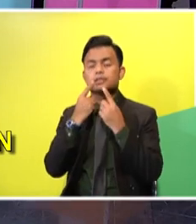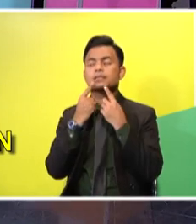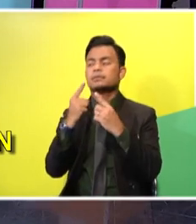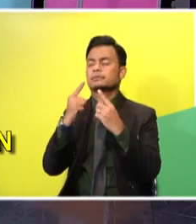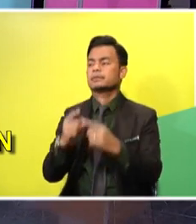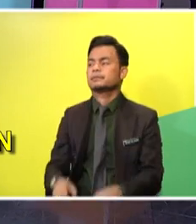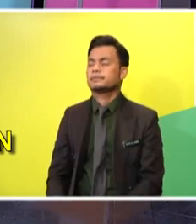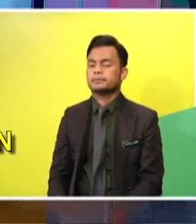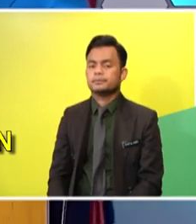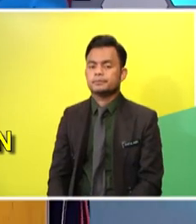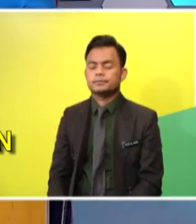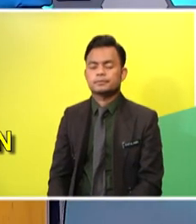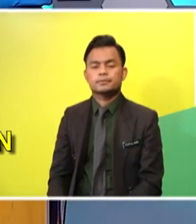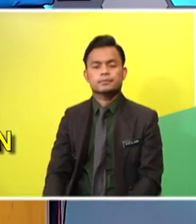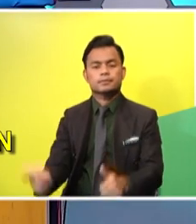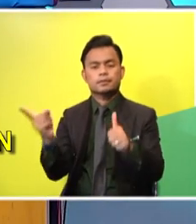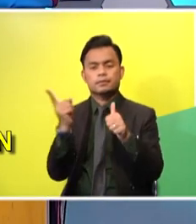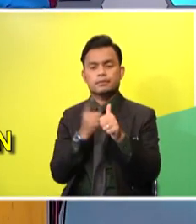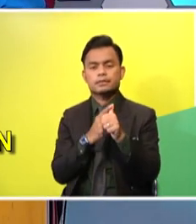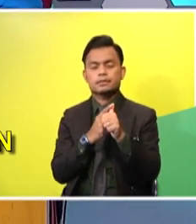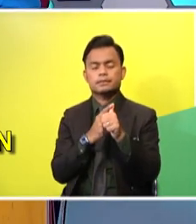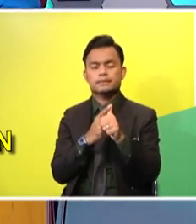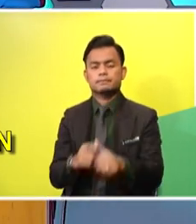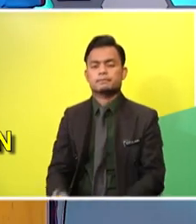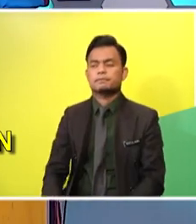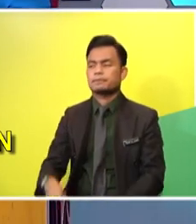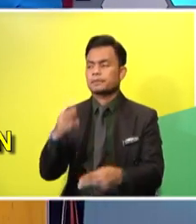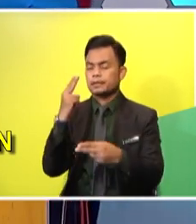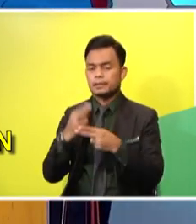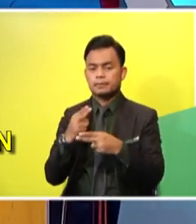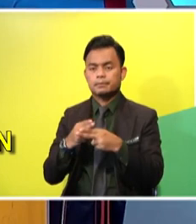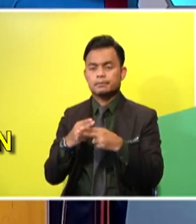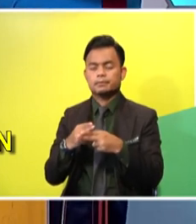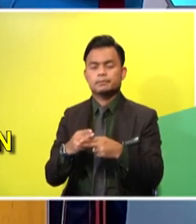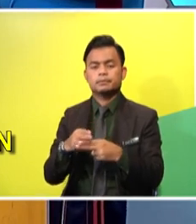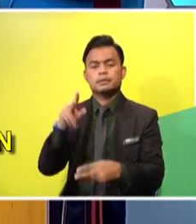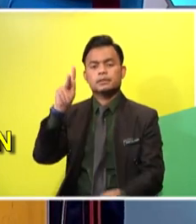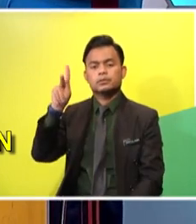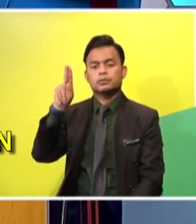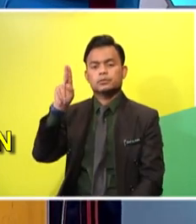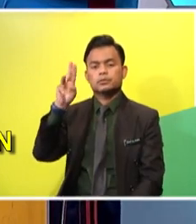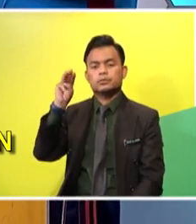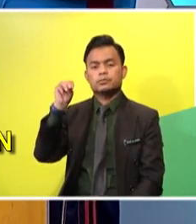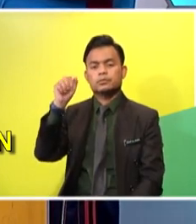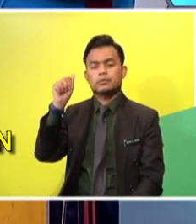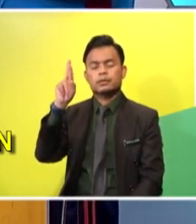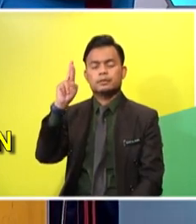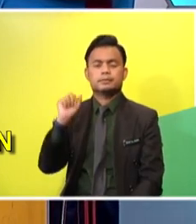Yes. First one. Name. Kumar. Okay, let's check.